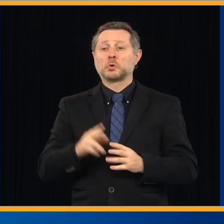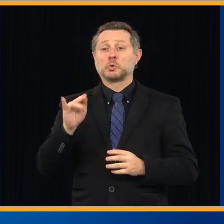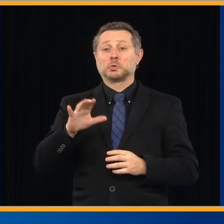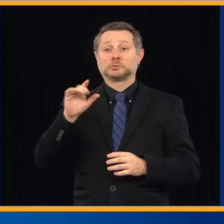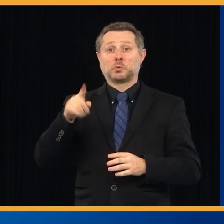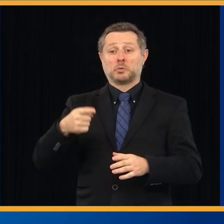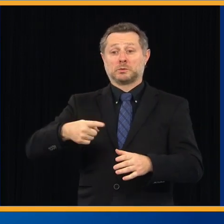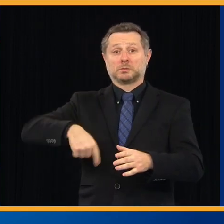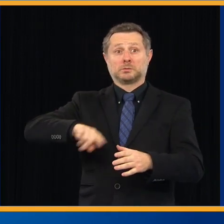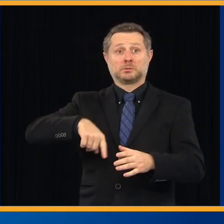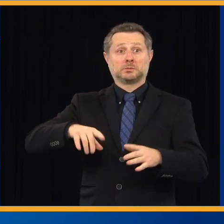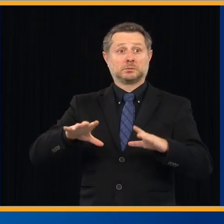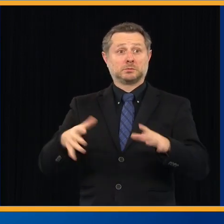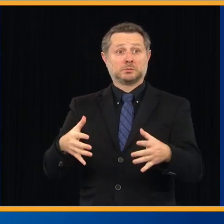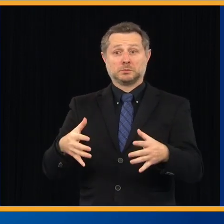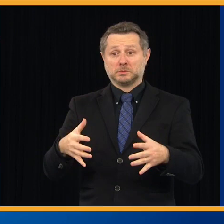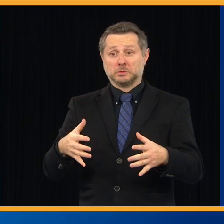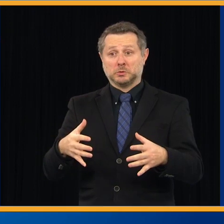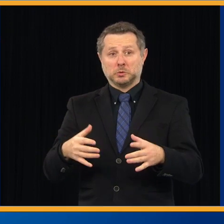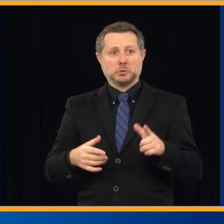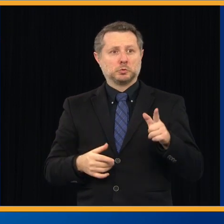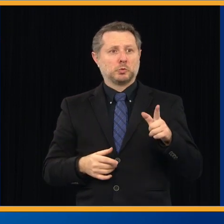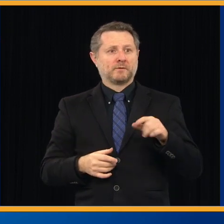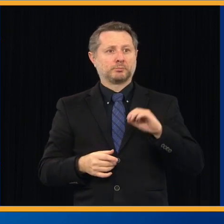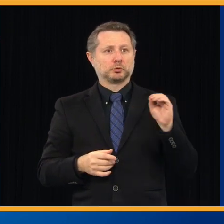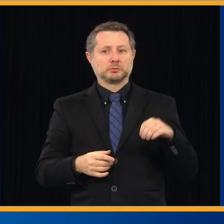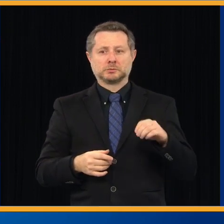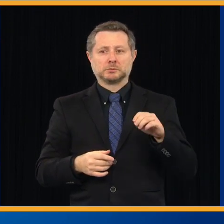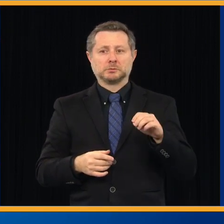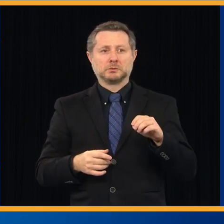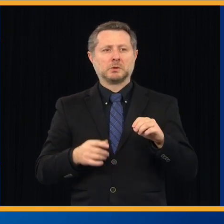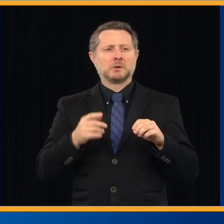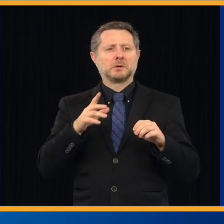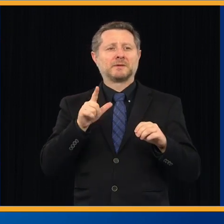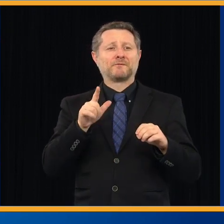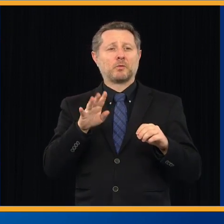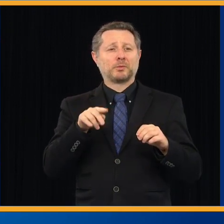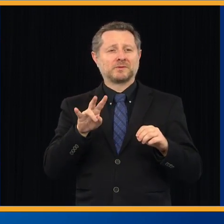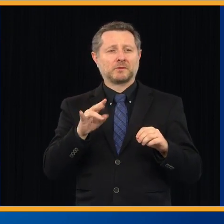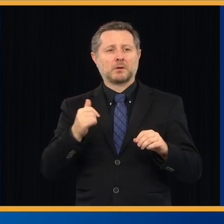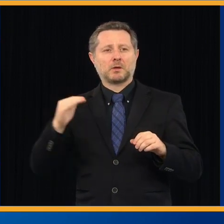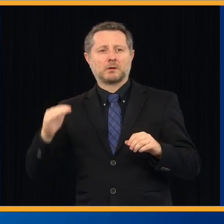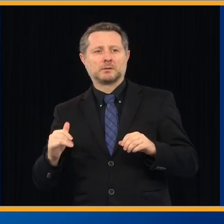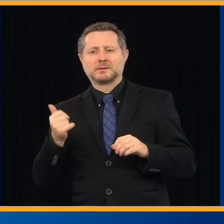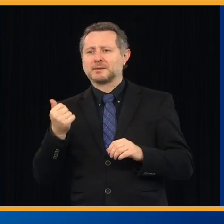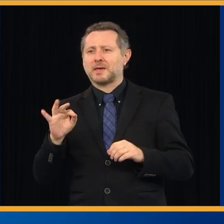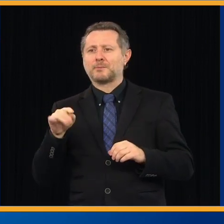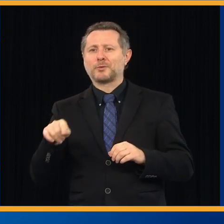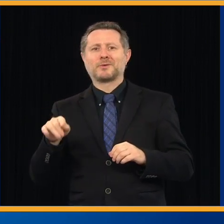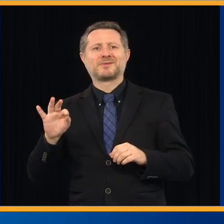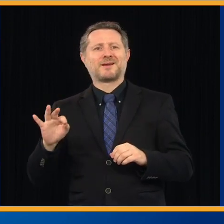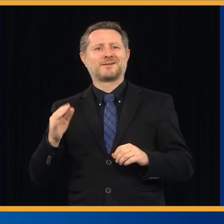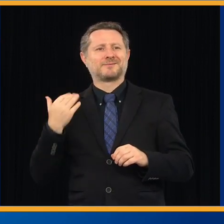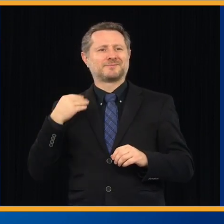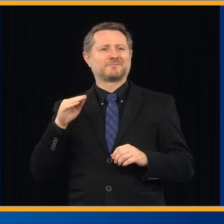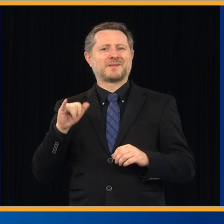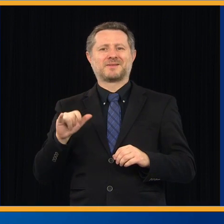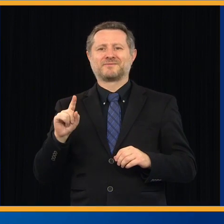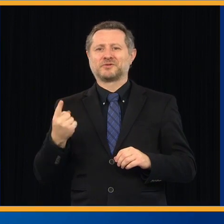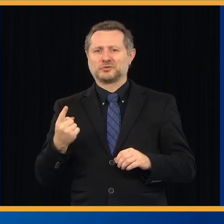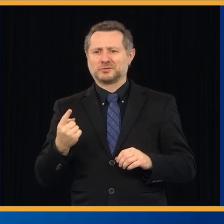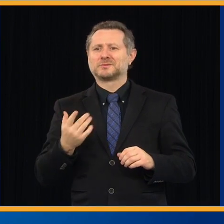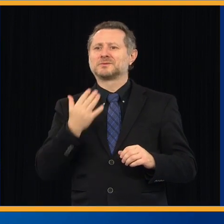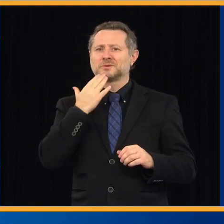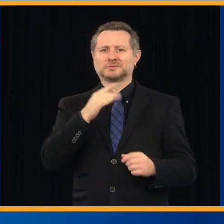see the number went from 21 to 24, and it's down to 19.9. So again, that's a good sign. You